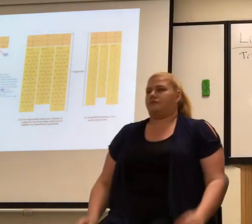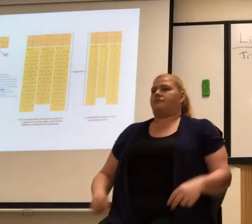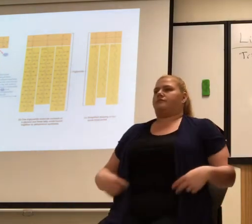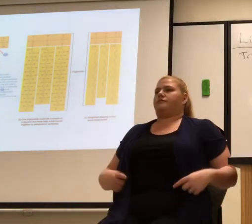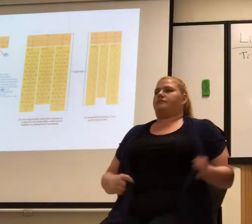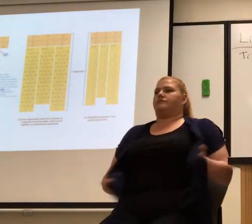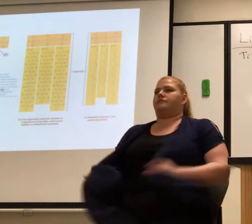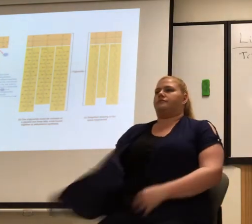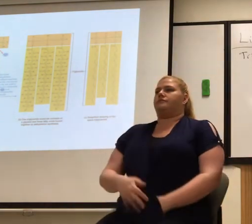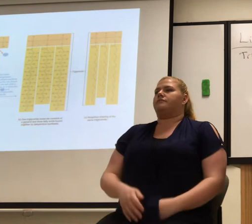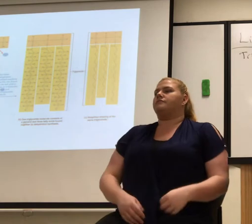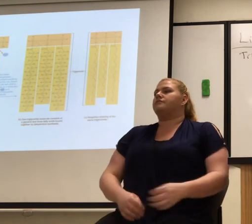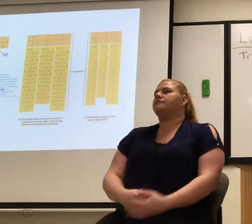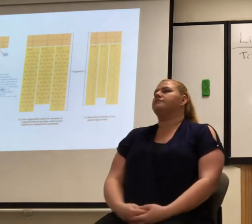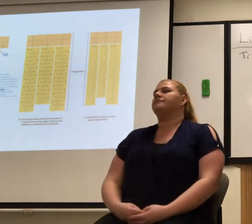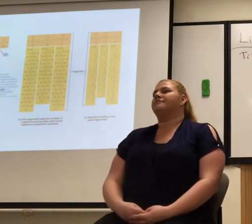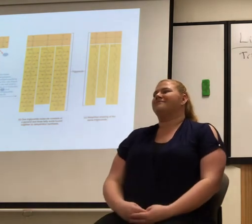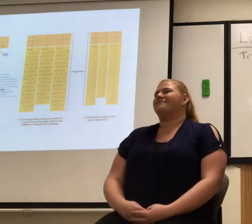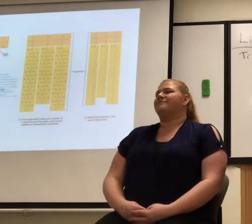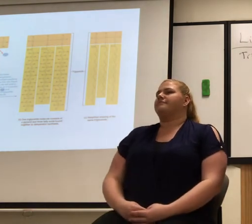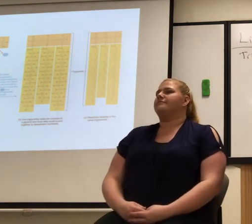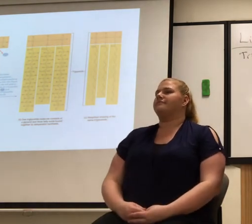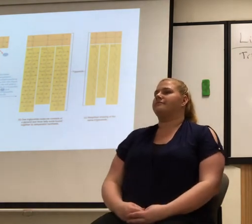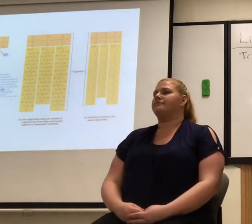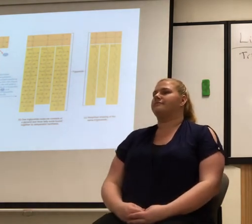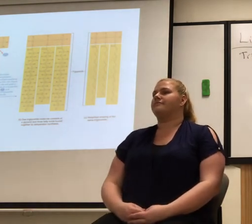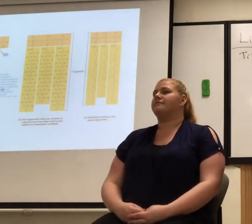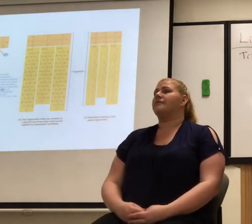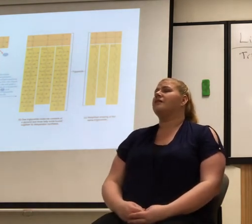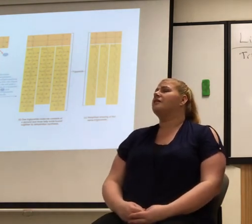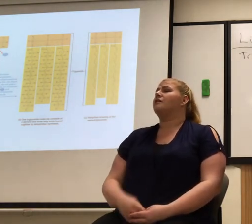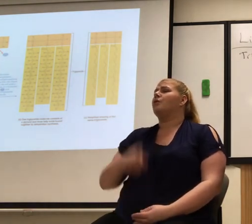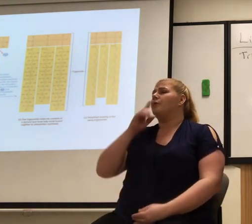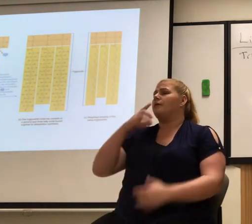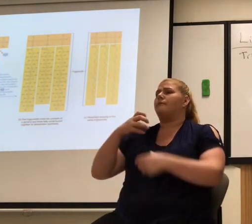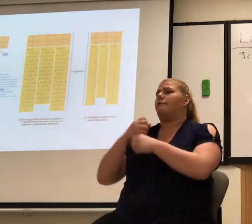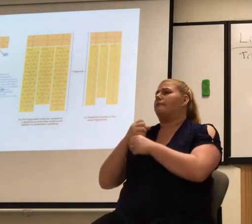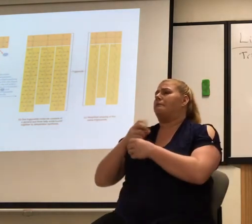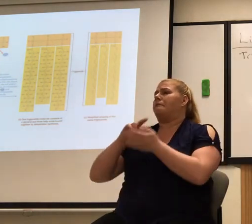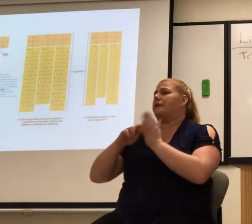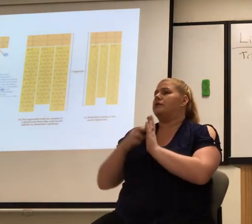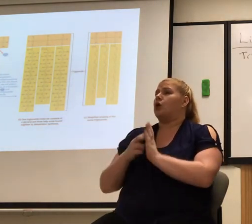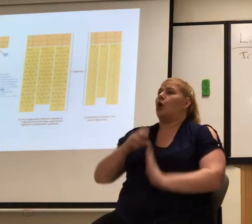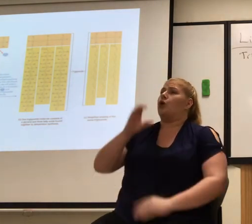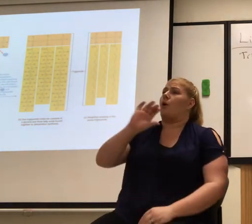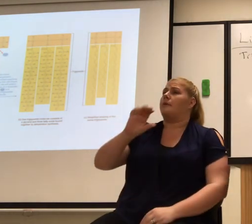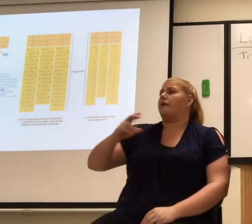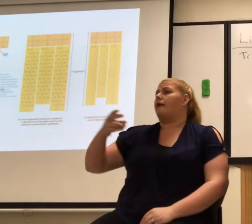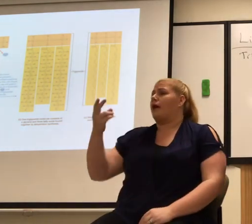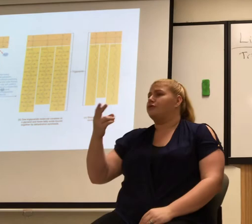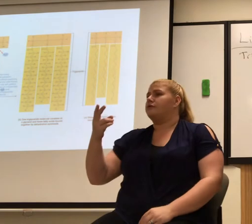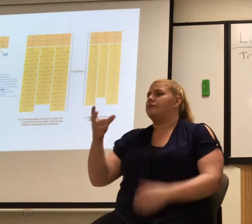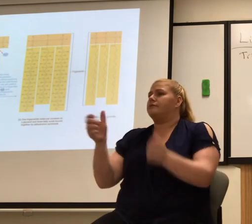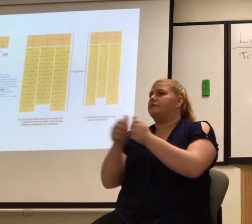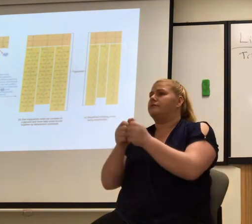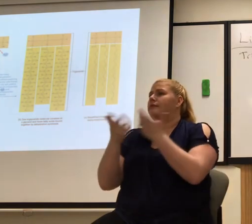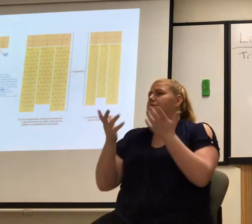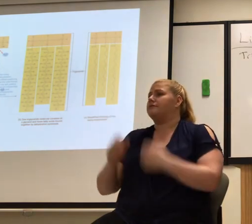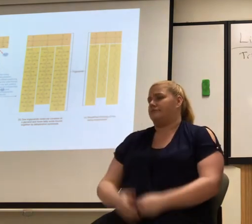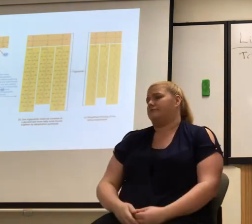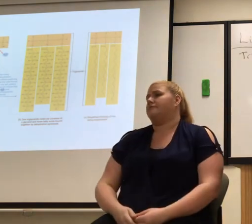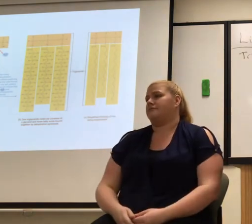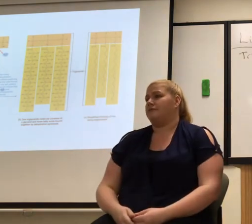Fatty acid chain. It's just carbon and hydrogen. If you look at the picture, if you add one on here at the first position,